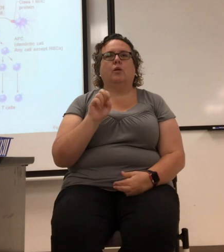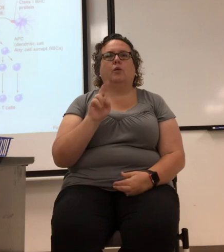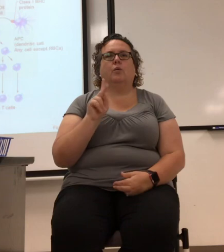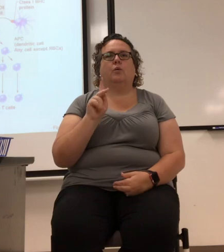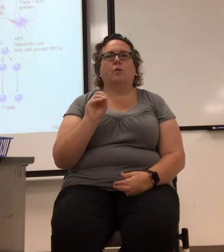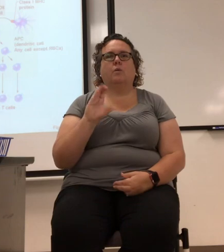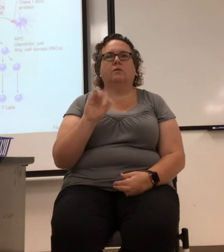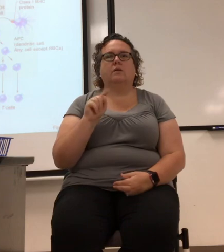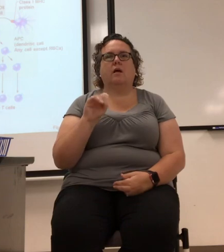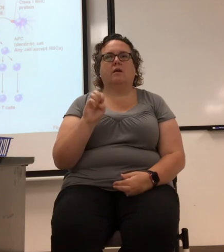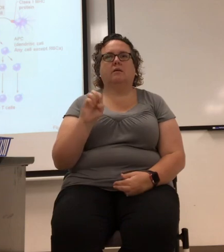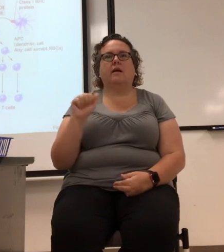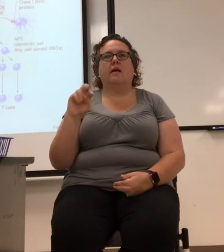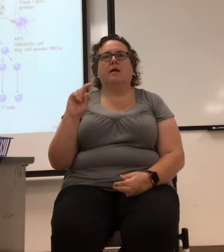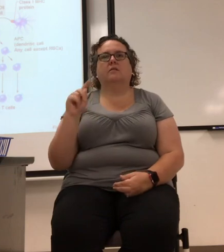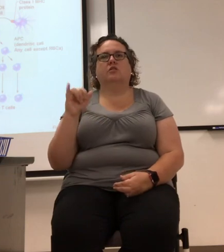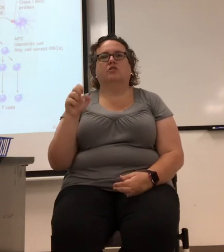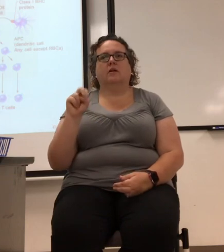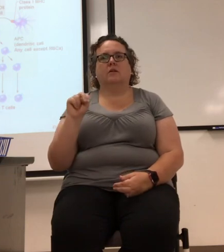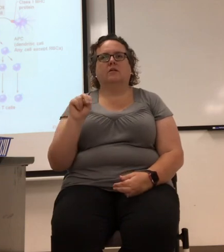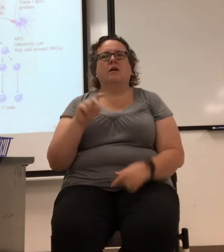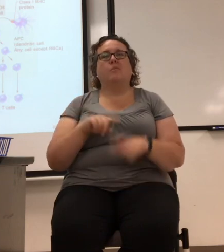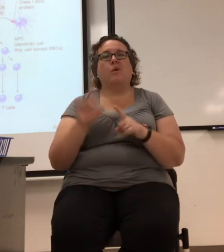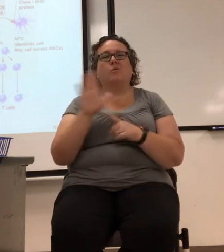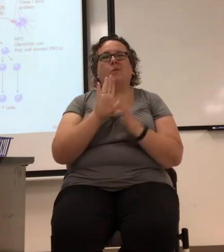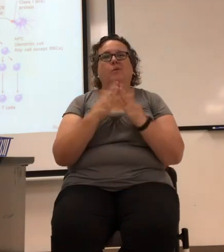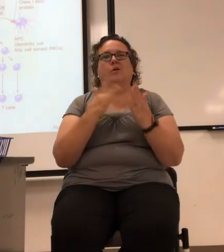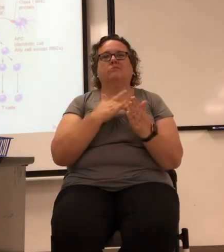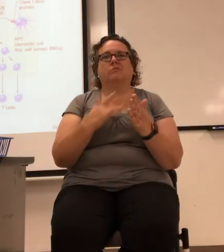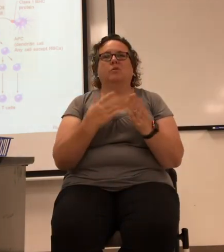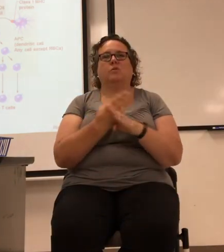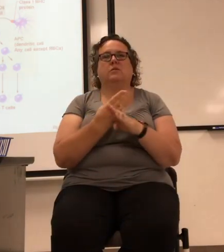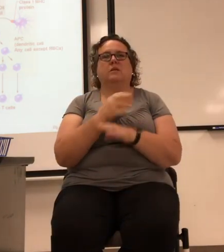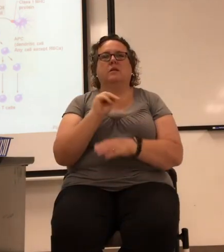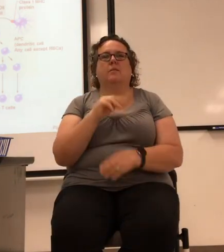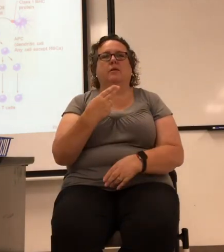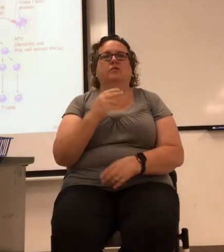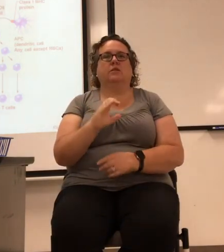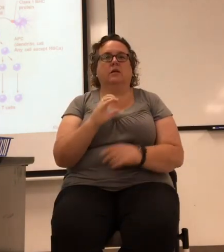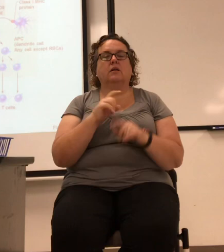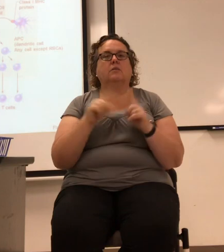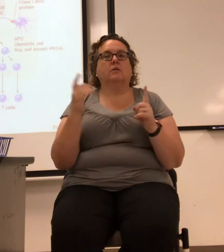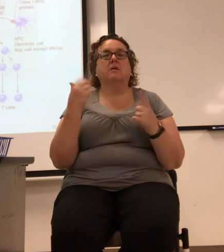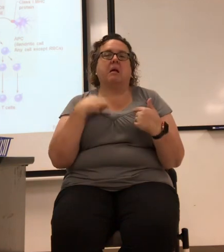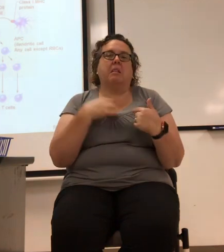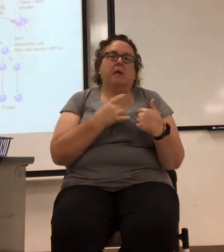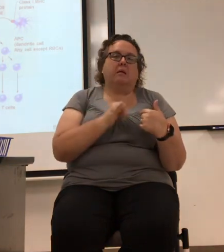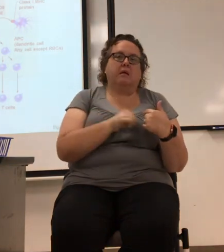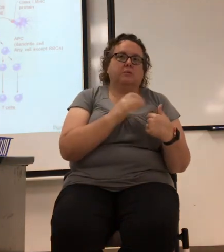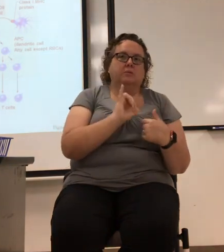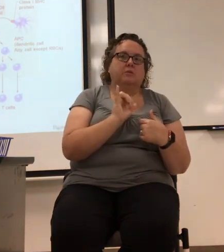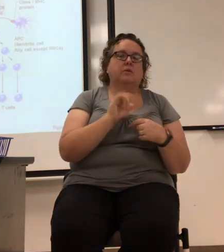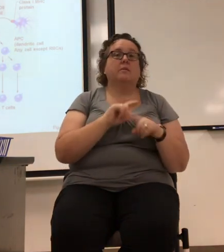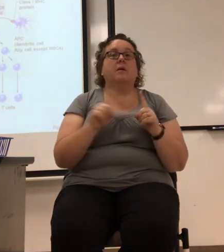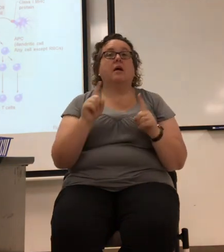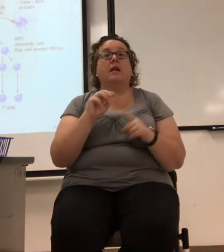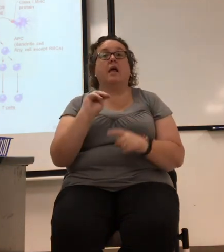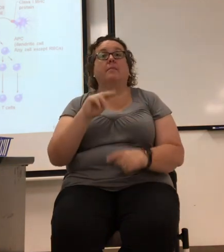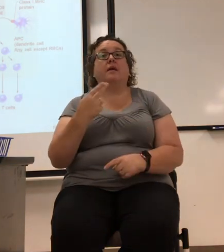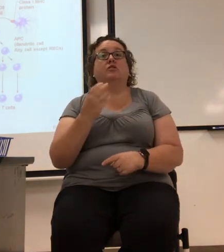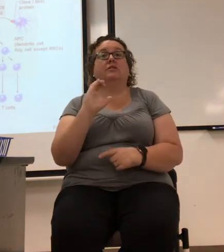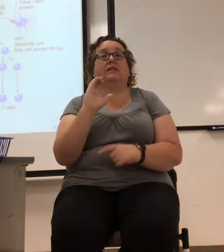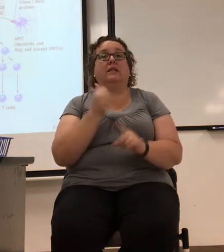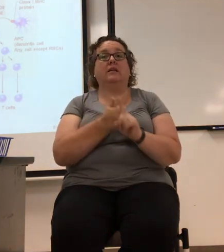I like it too. Now, why do we talk about these? Well, they interact with the T cells. MHC